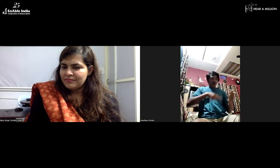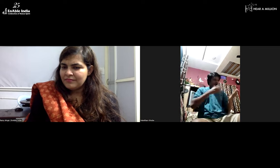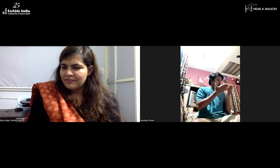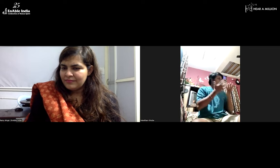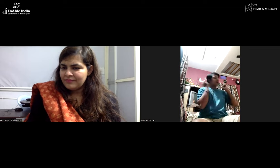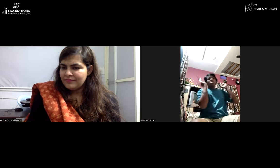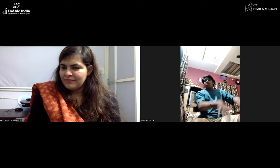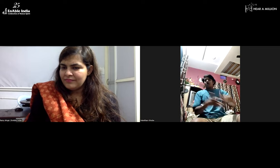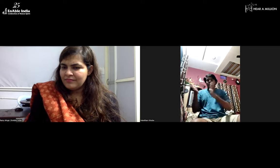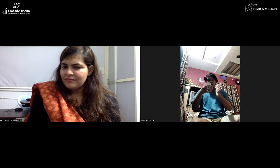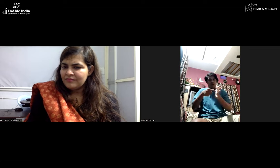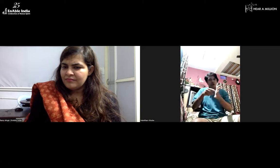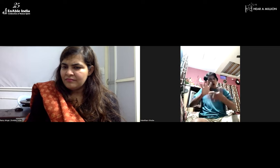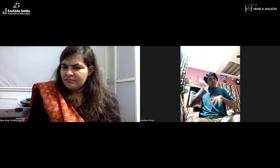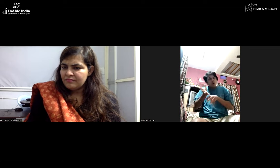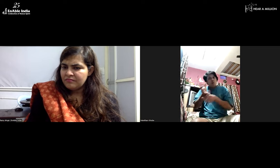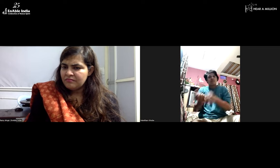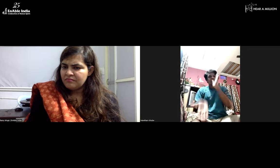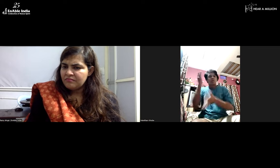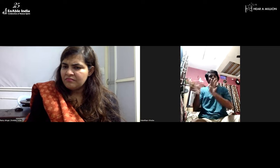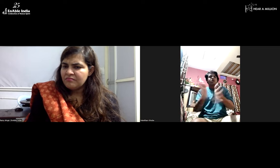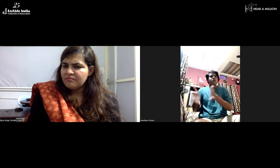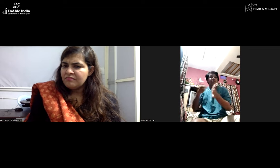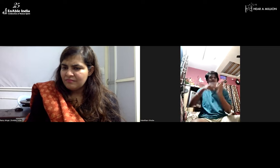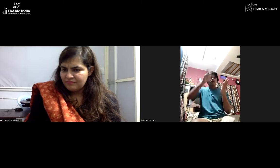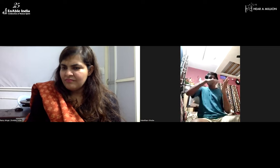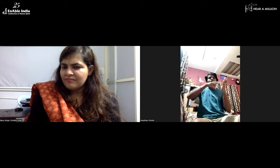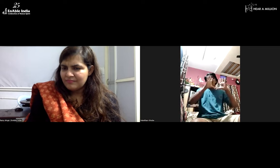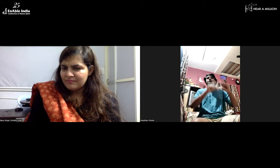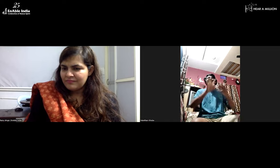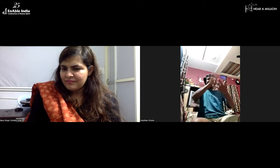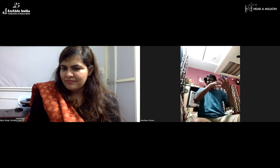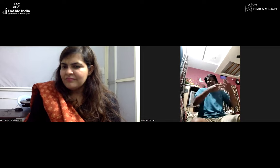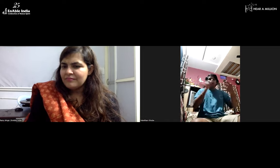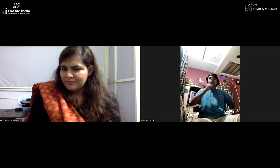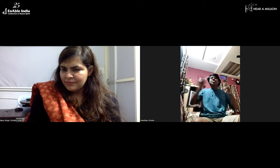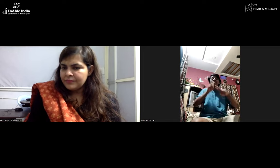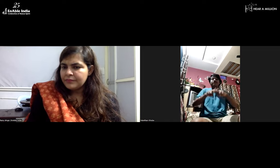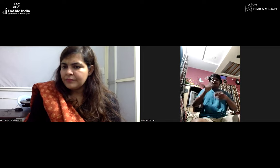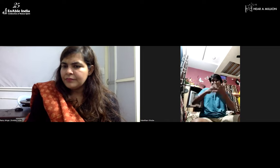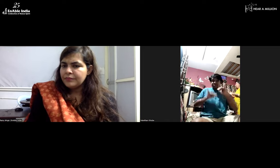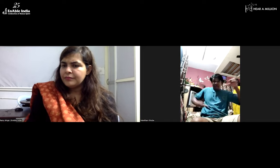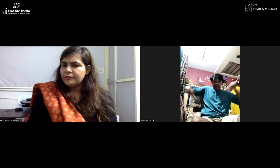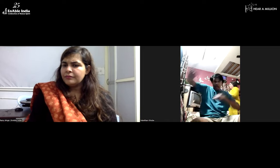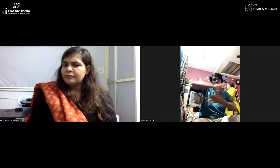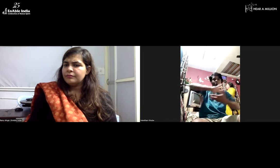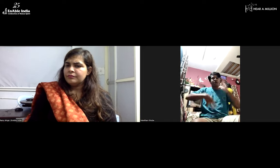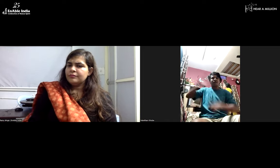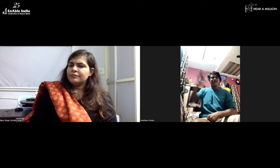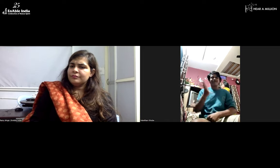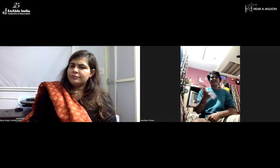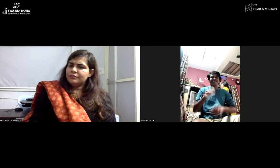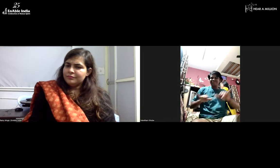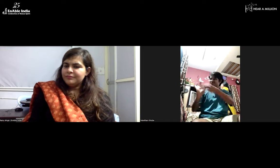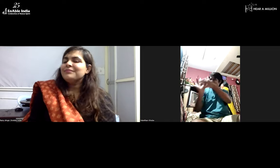do not think in a more competitive way. Will it help you or not? That will not help you. Maybe that person loves studying, the education is